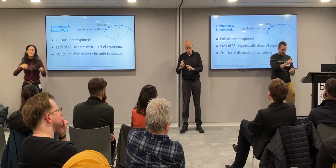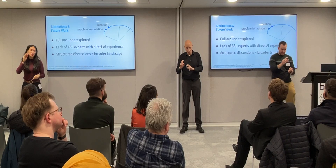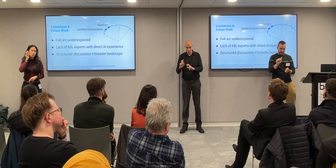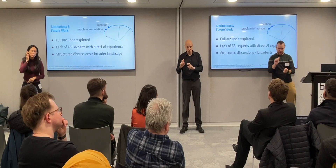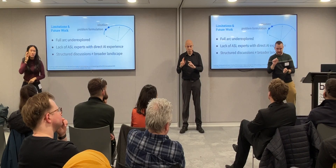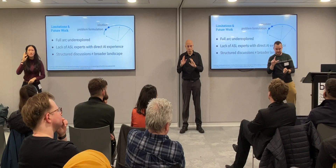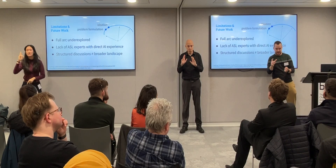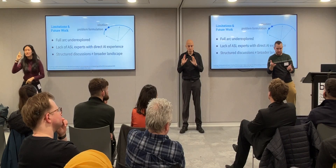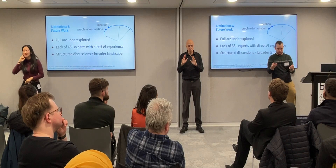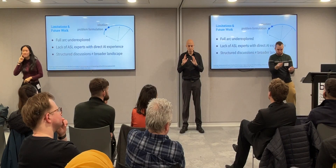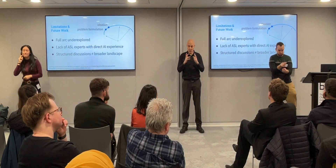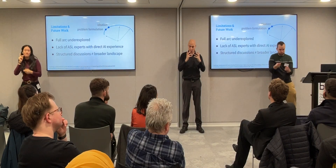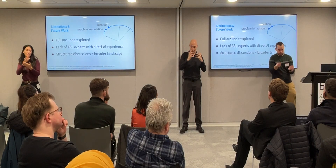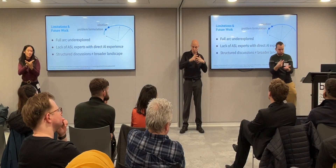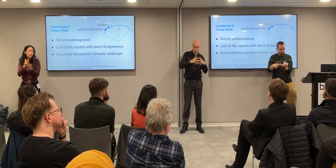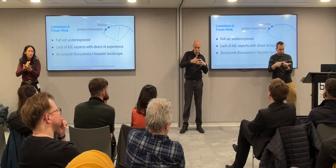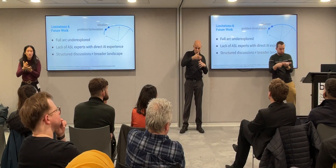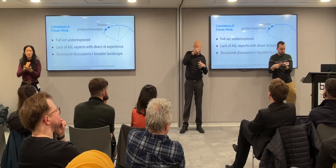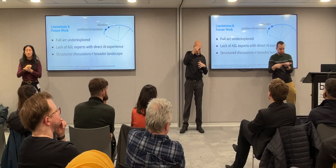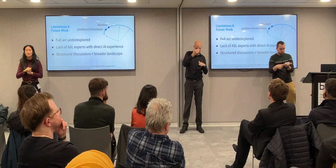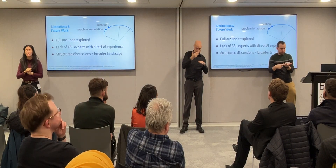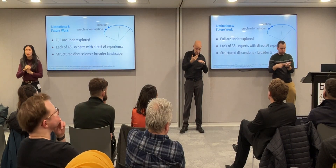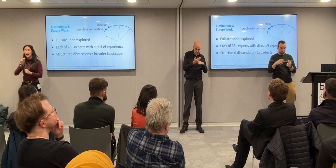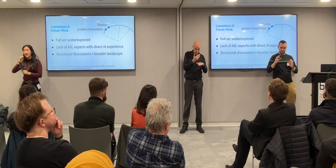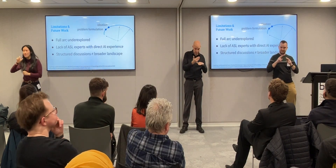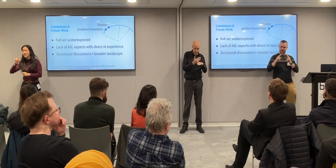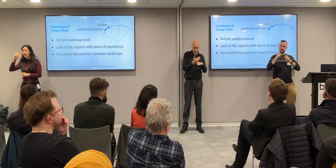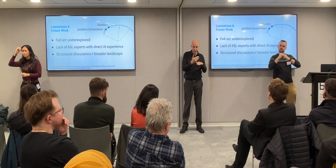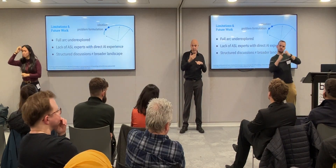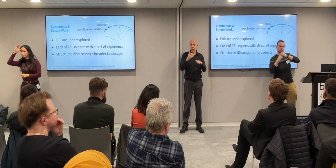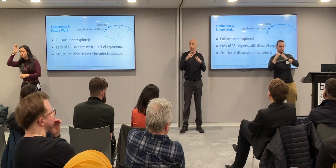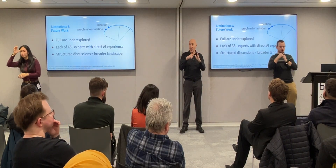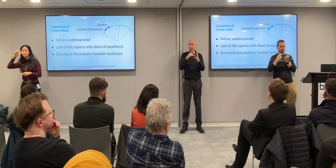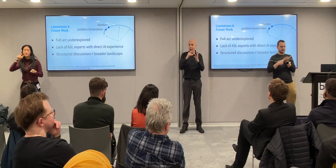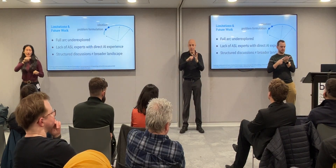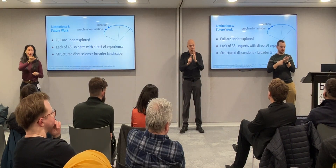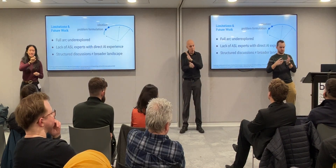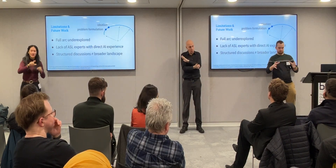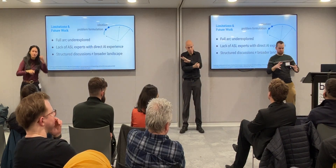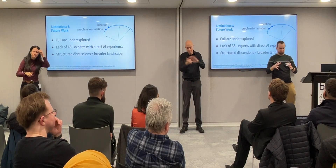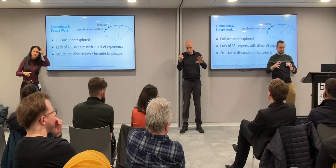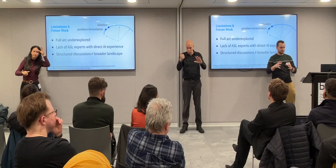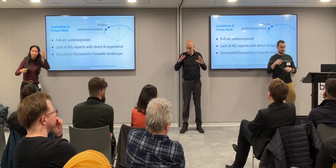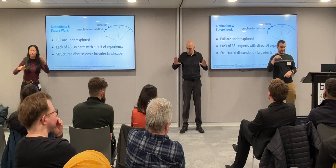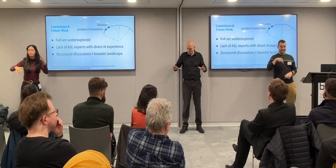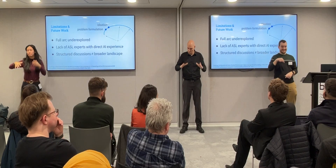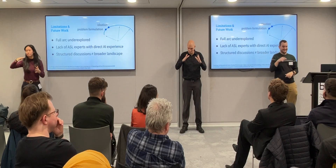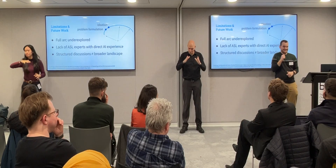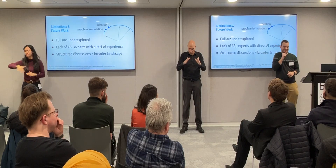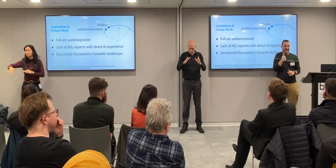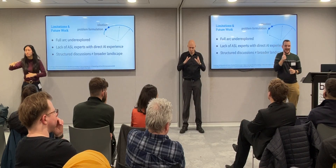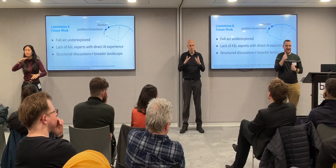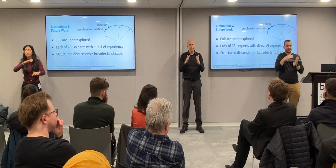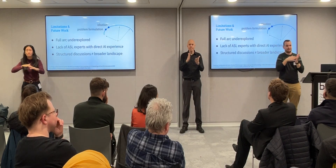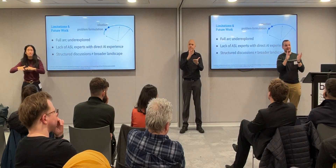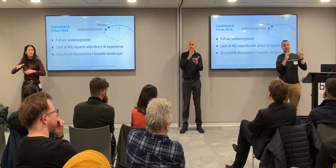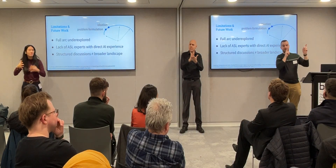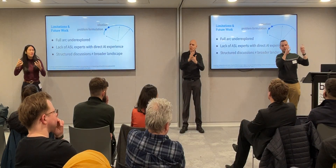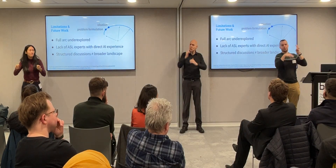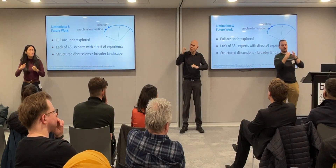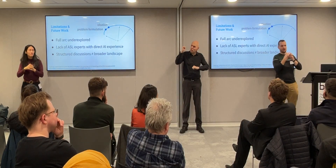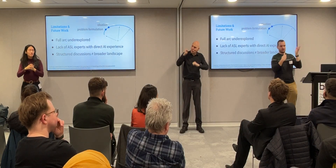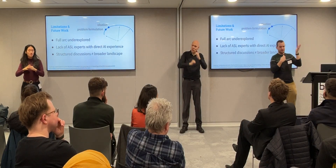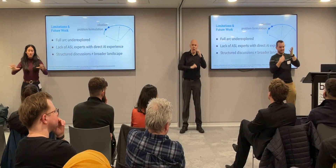had machine learning practitioners and ASL experts there for a very structured